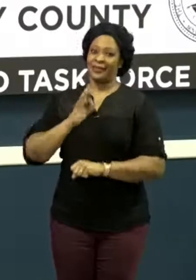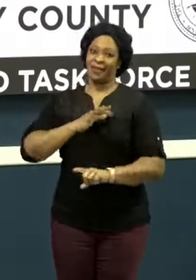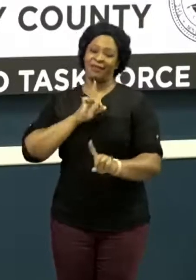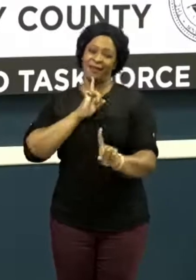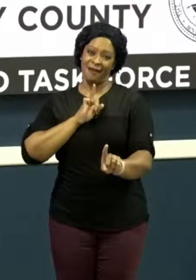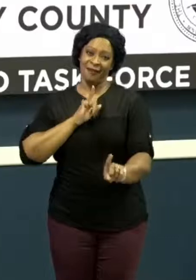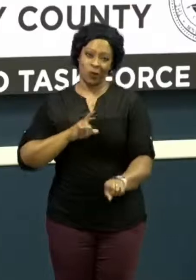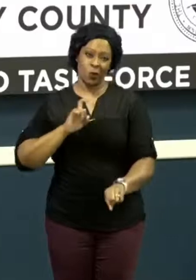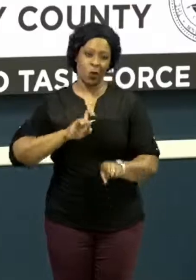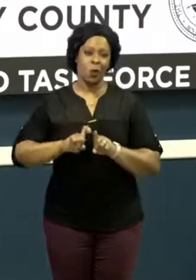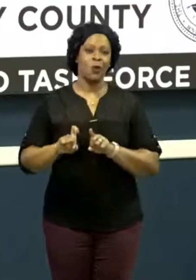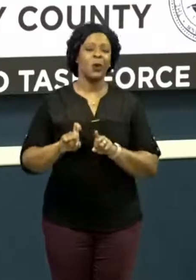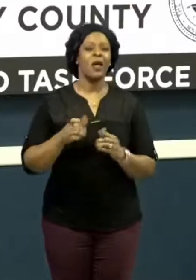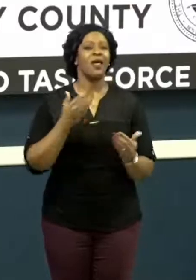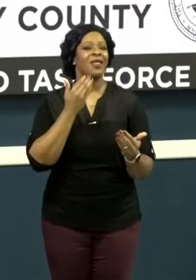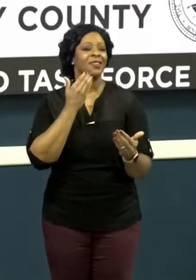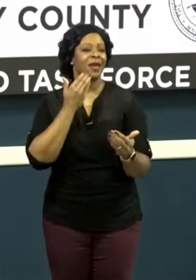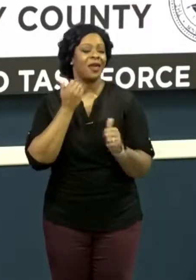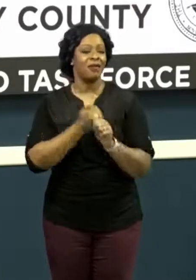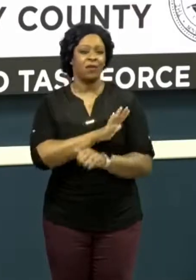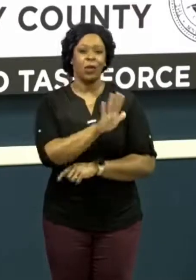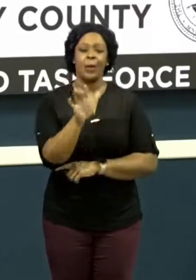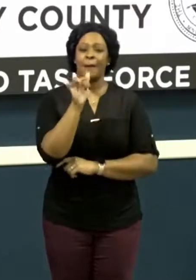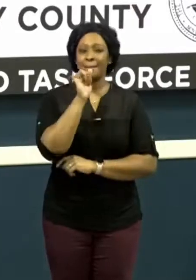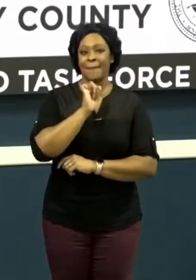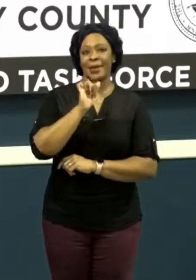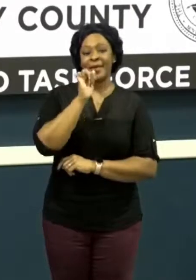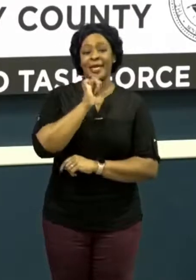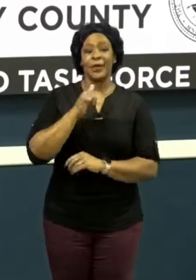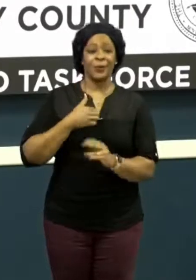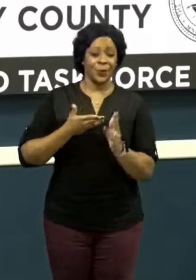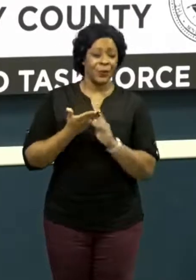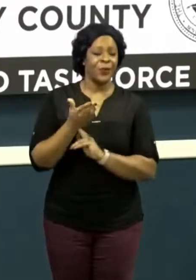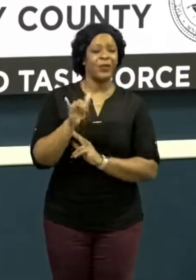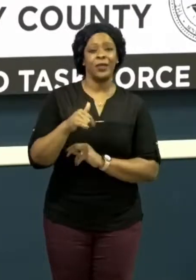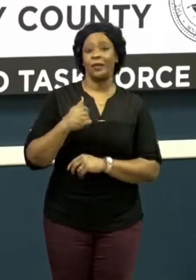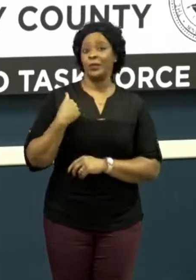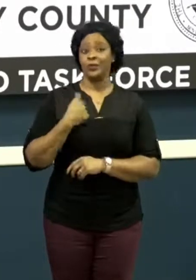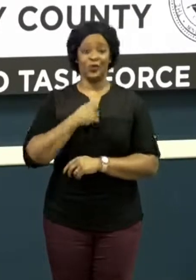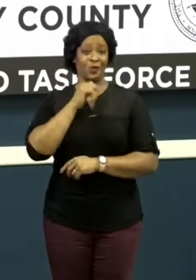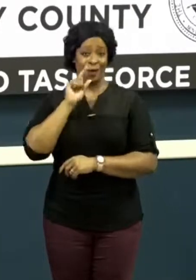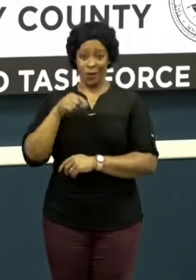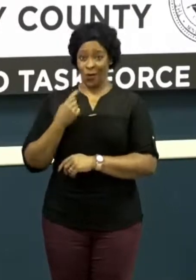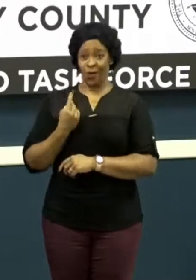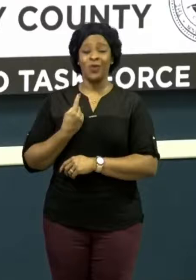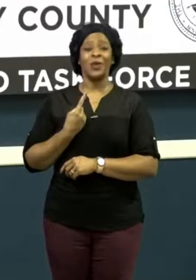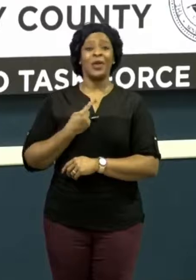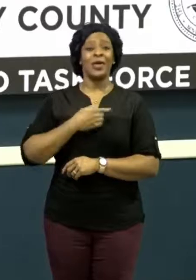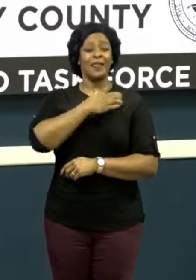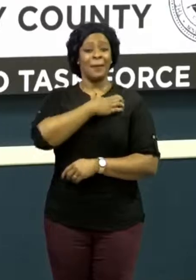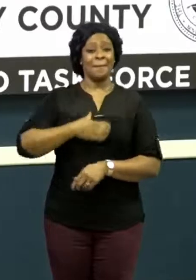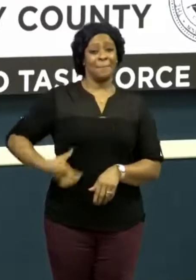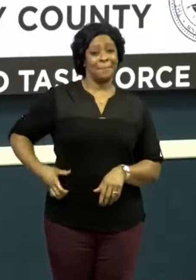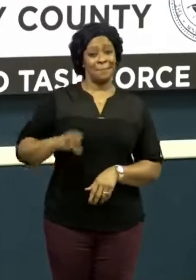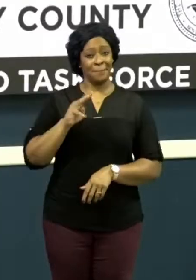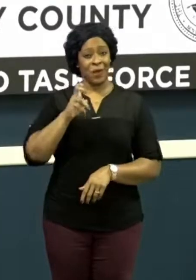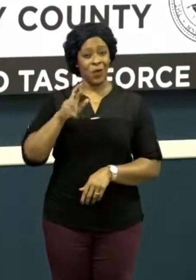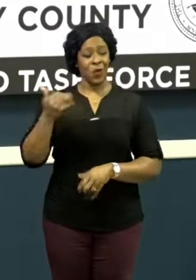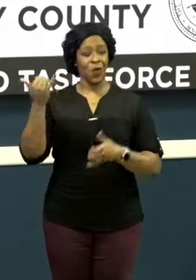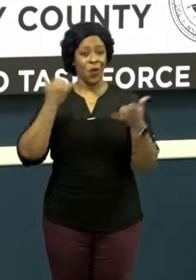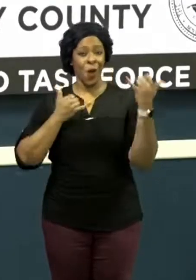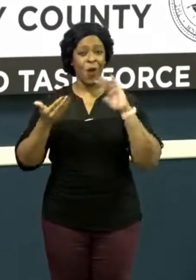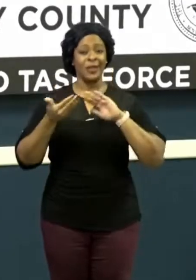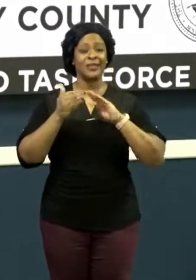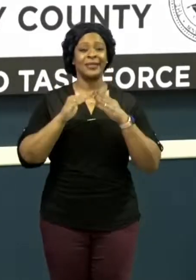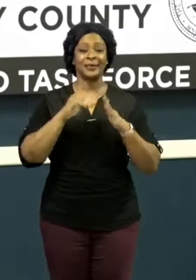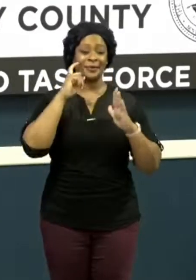handle that. So we appreciate everybody's patience as we navigate. We are not alone. I was on the mayor's call this morning, and all of our cities